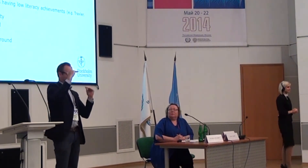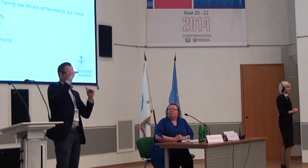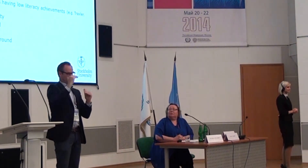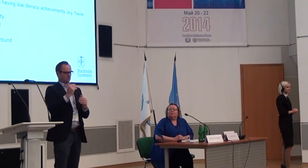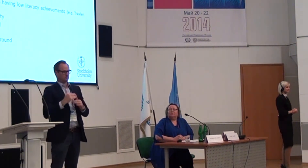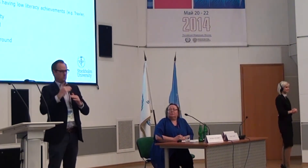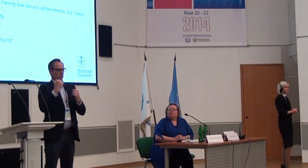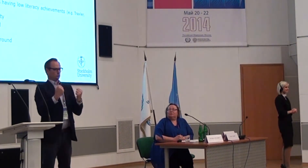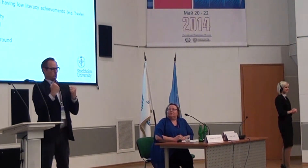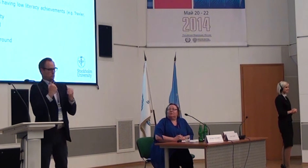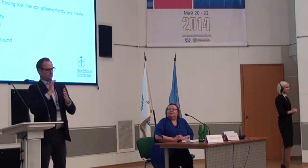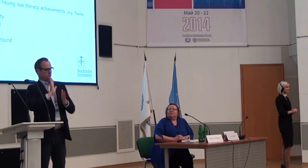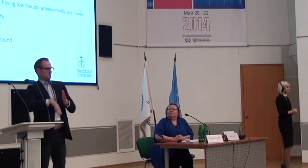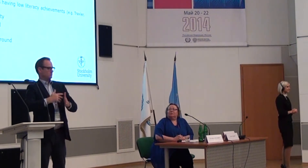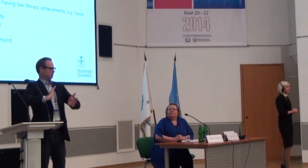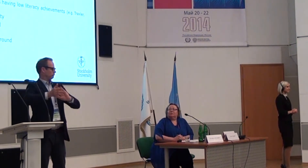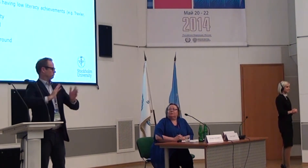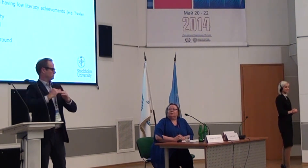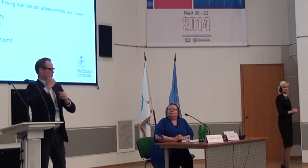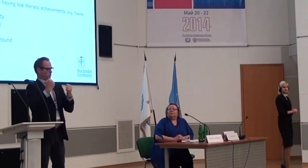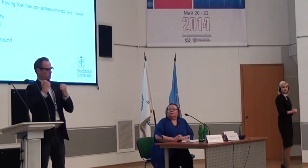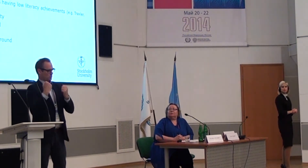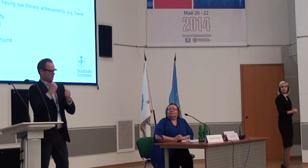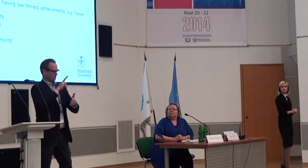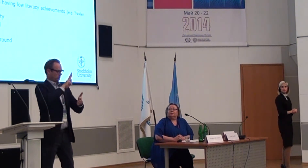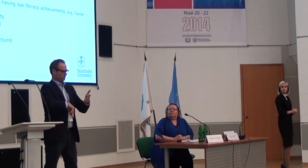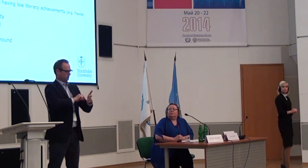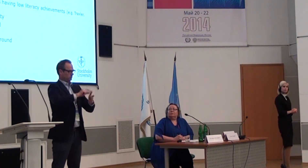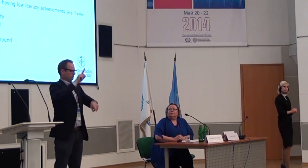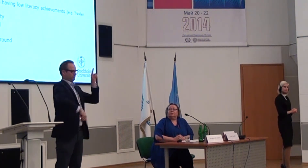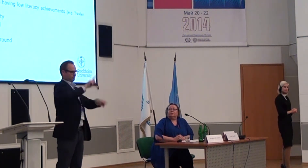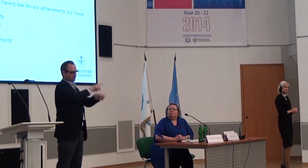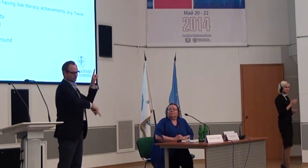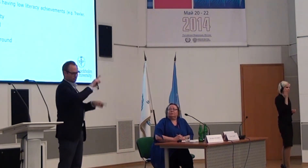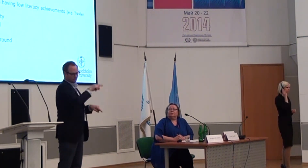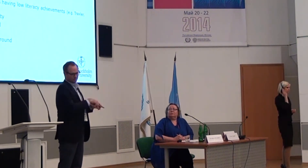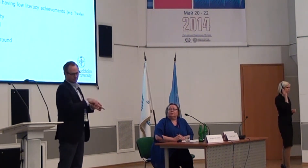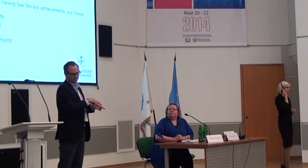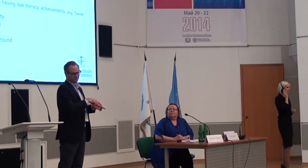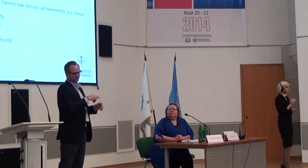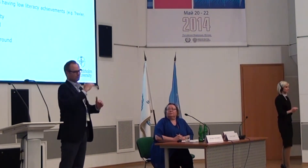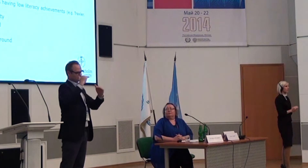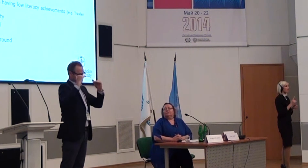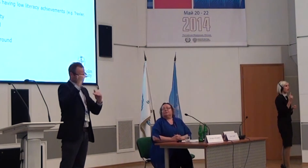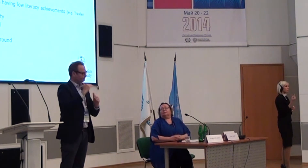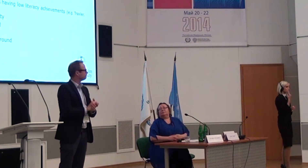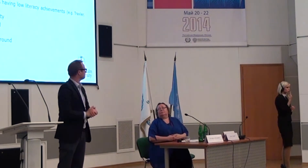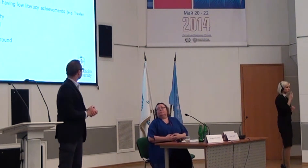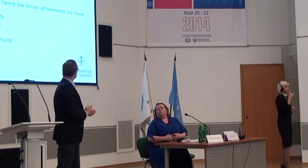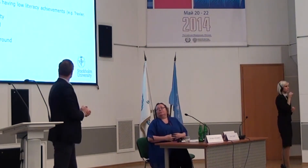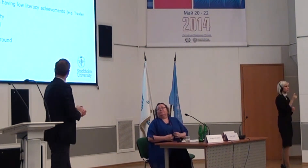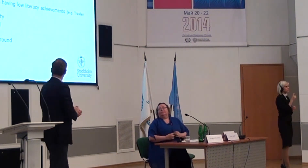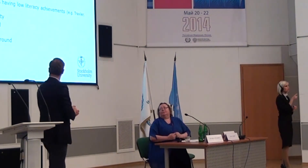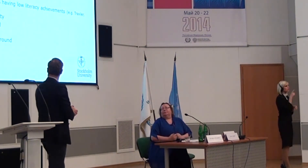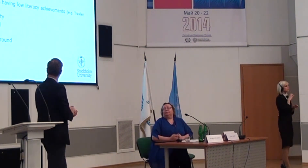We can't say that we see balanced bilingualism. We have a strong sign